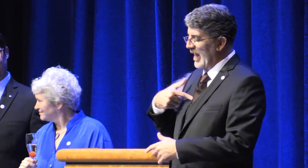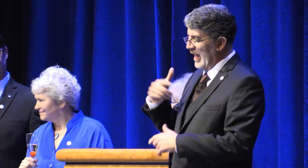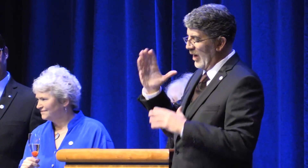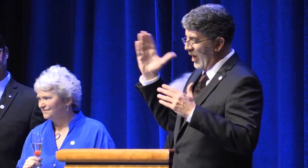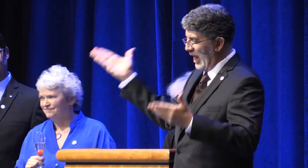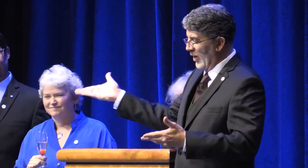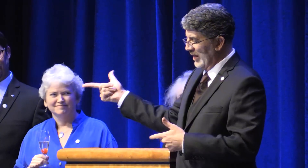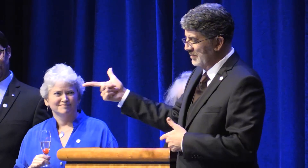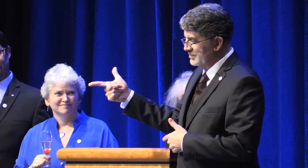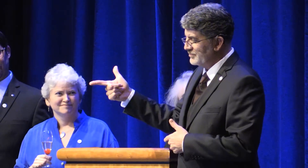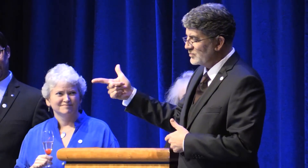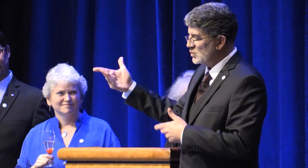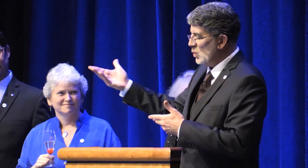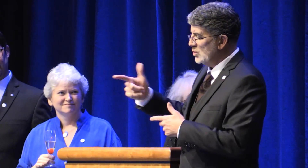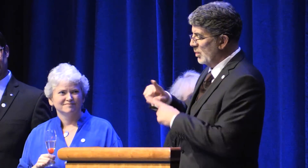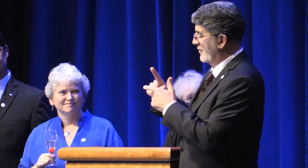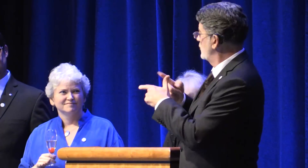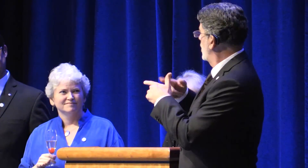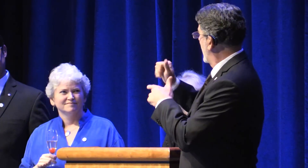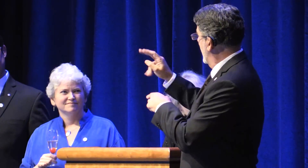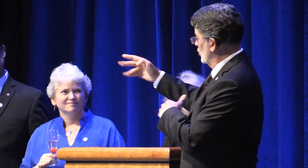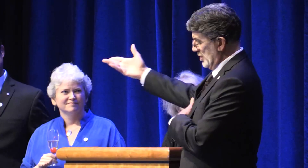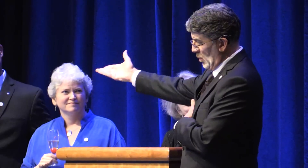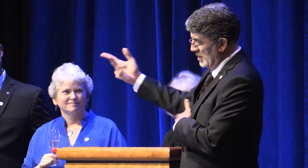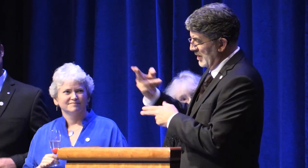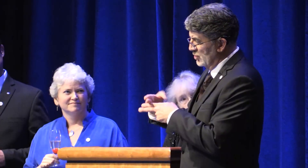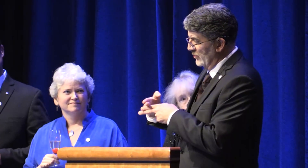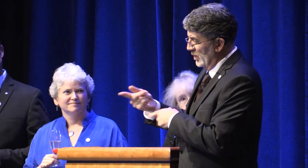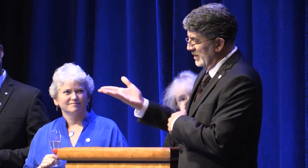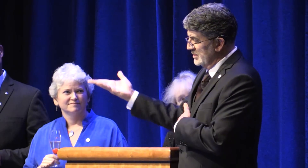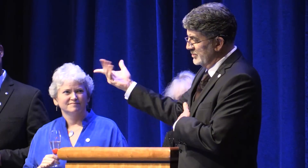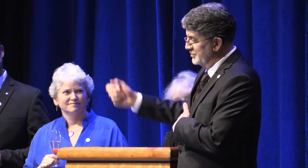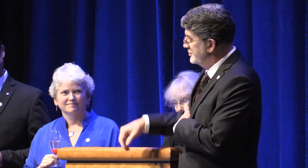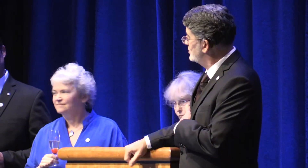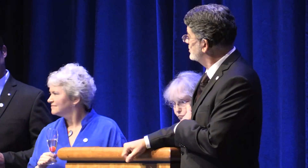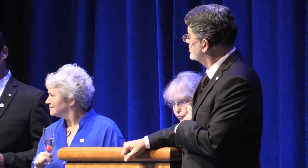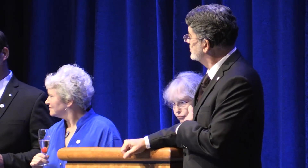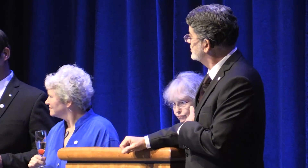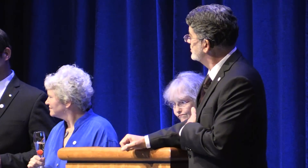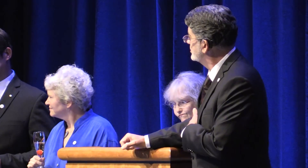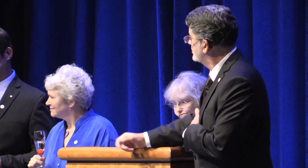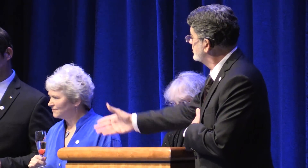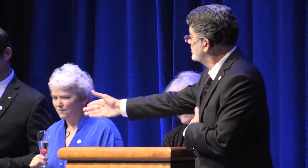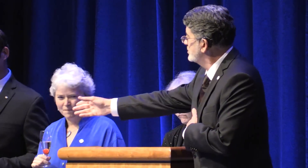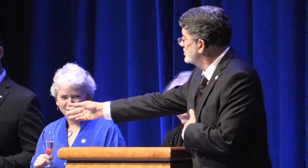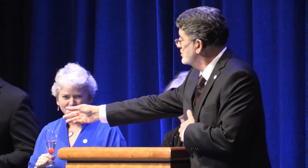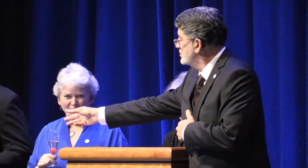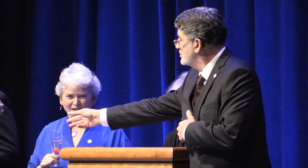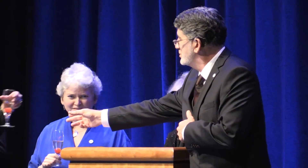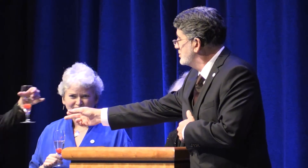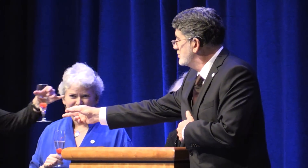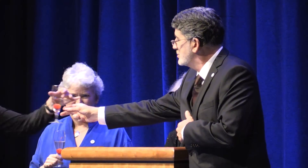but he's already here. And first, Angie, you want to say a couple of things?